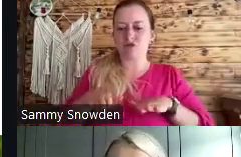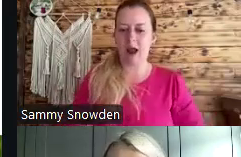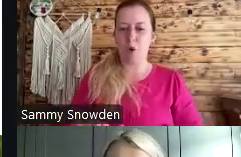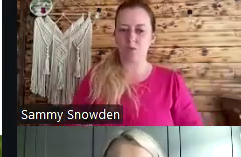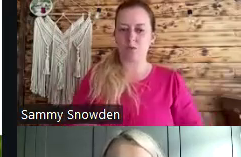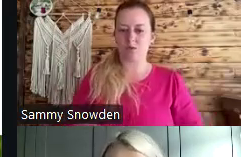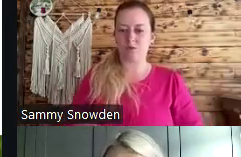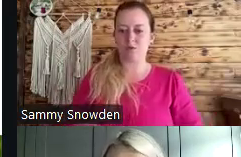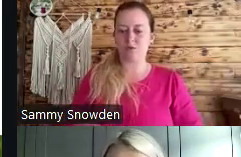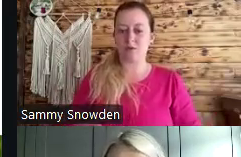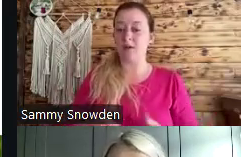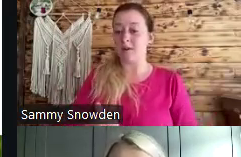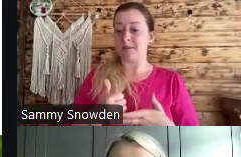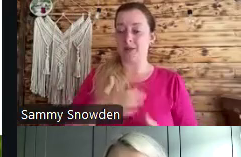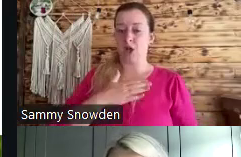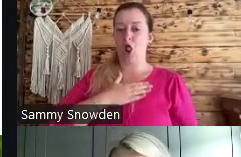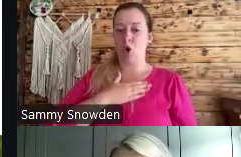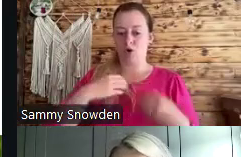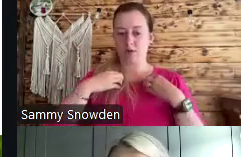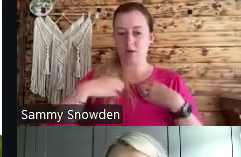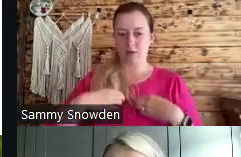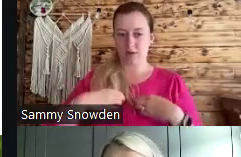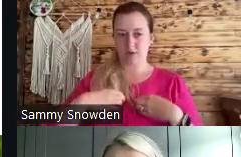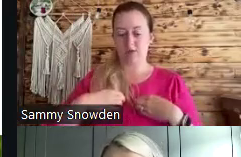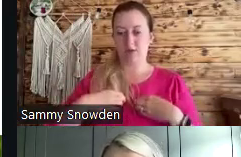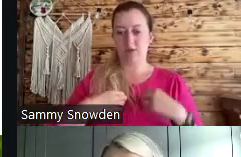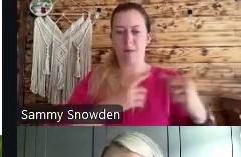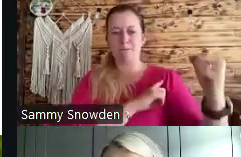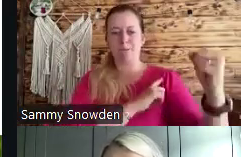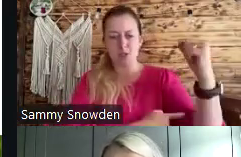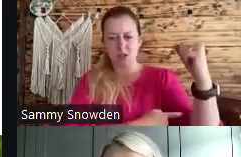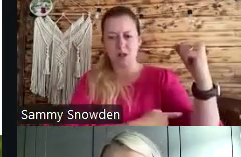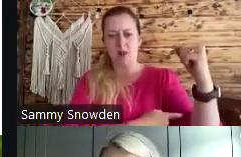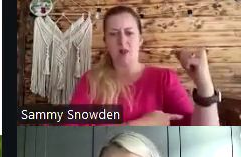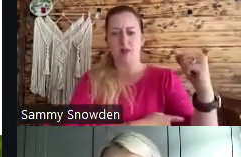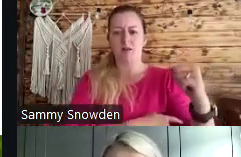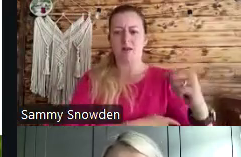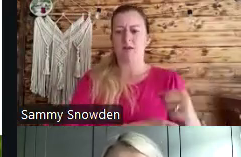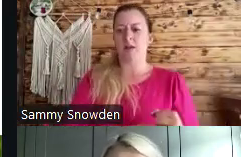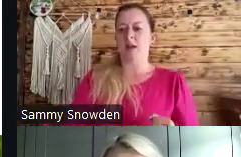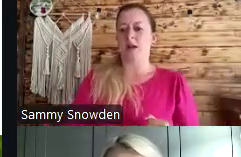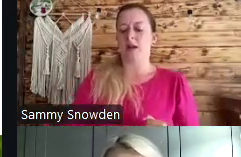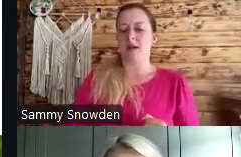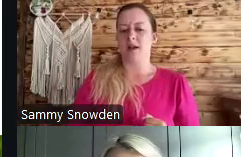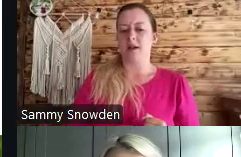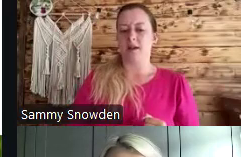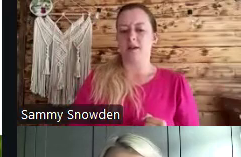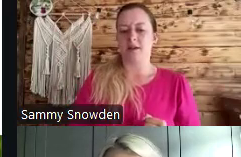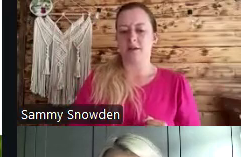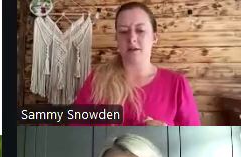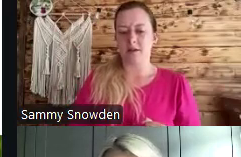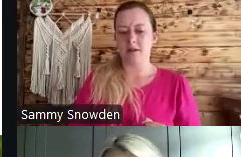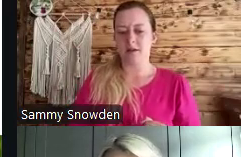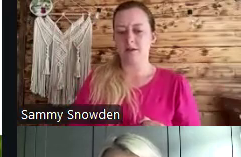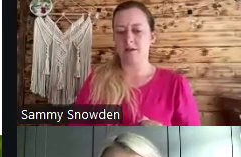for our lungs, our respiratory system, muscle aches and pains. We know tree oils are incredibly good for all those things. So